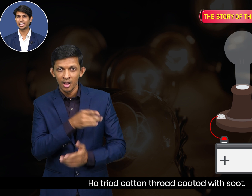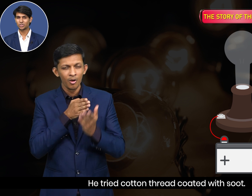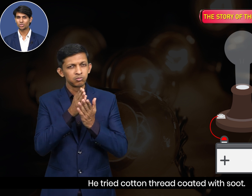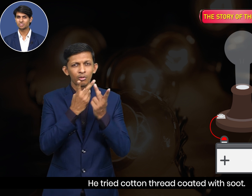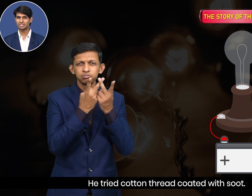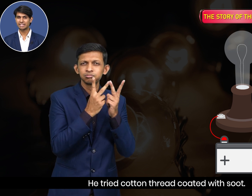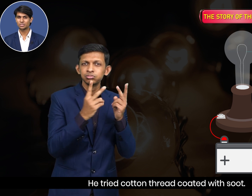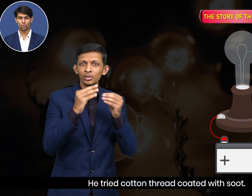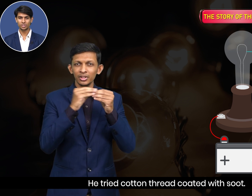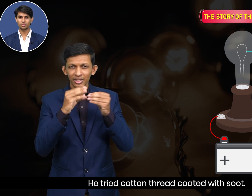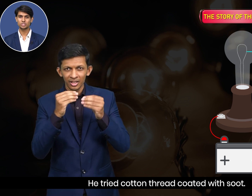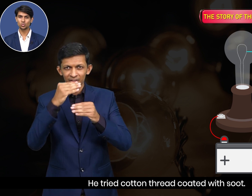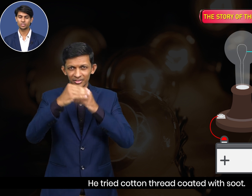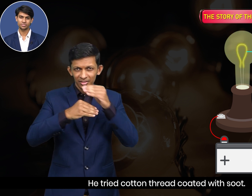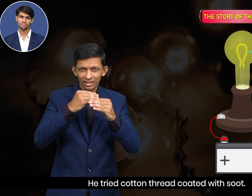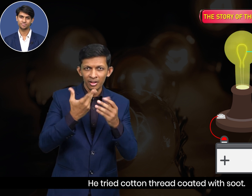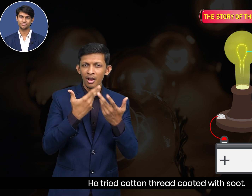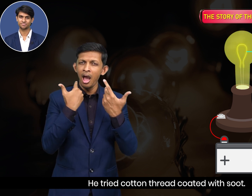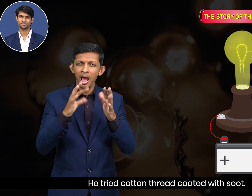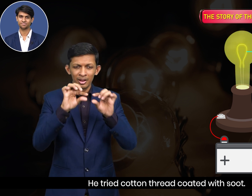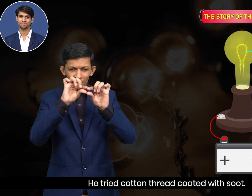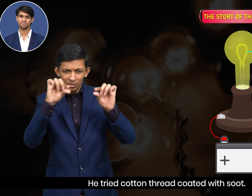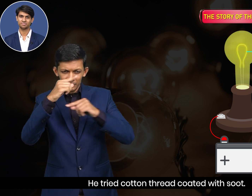He tried cotton thread coated with soot.